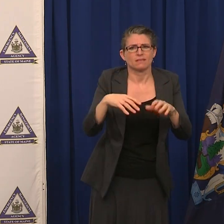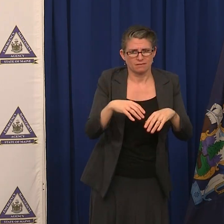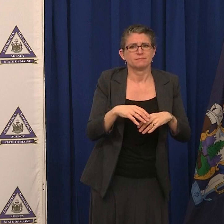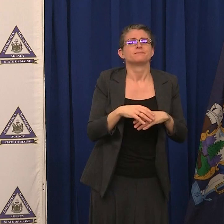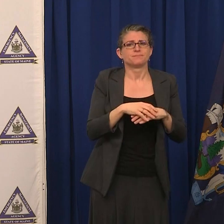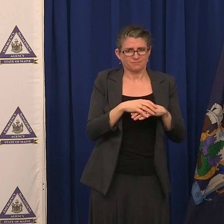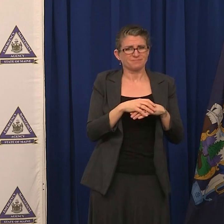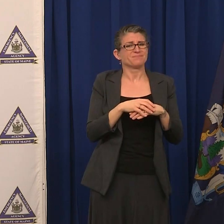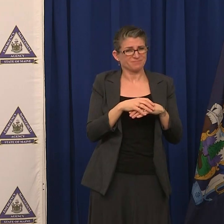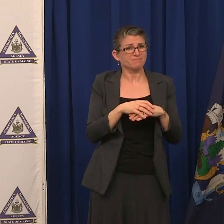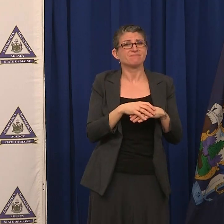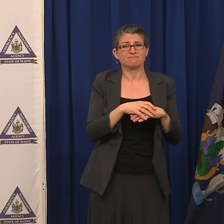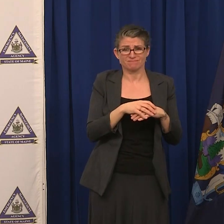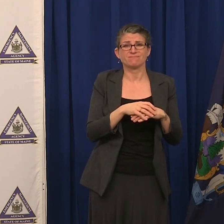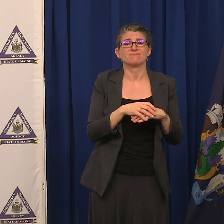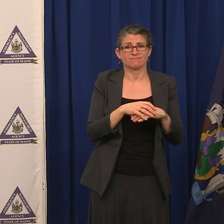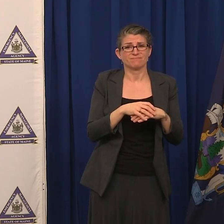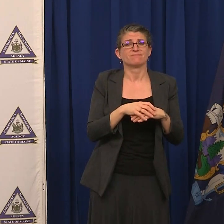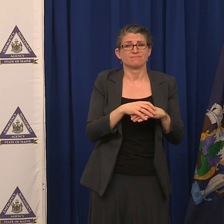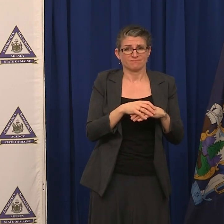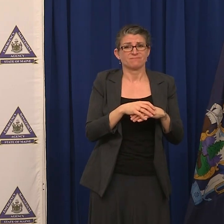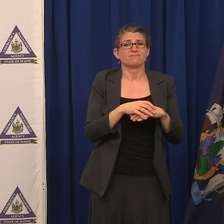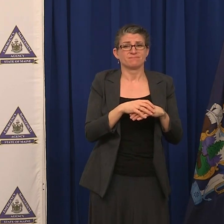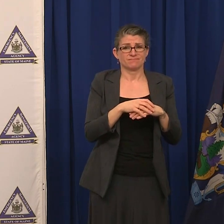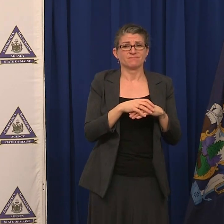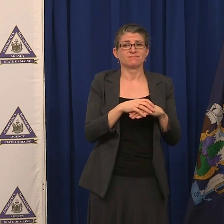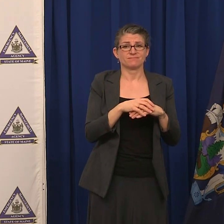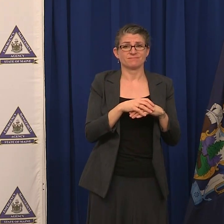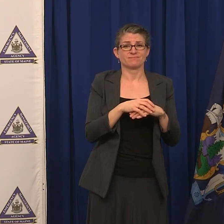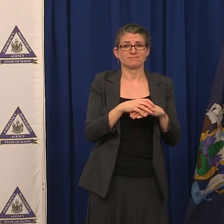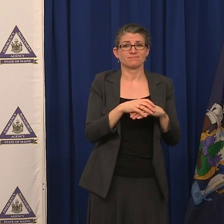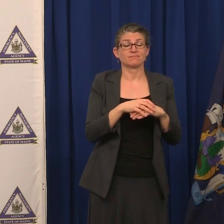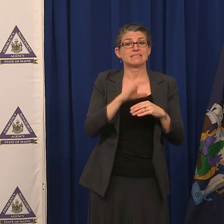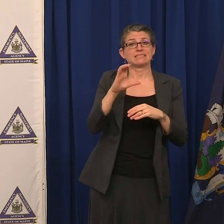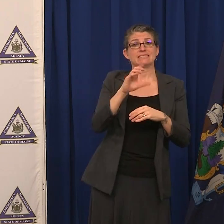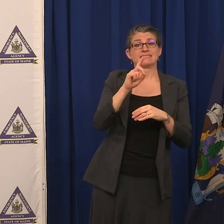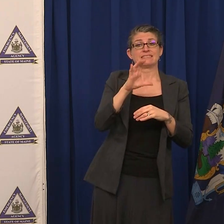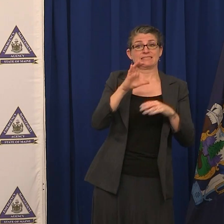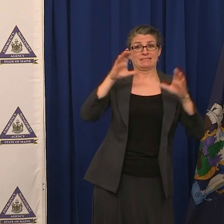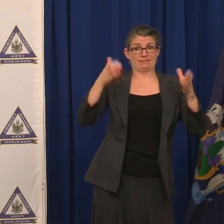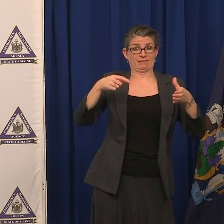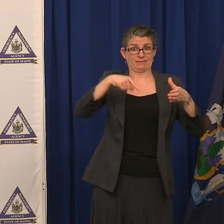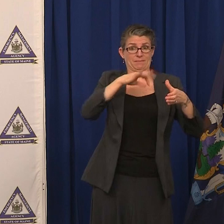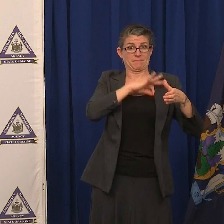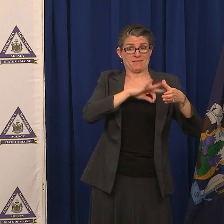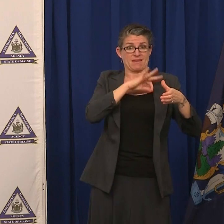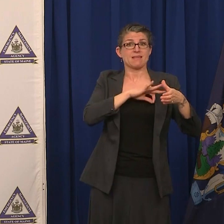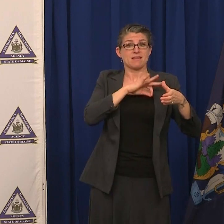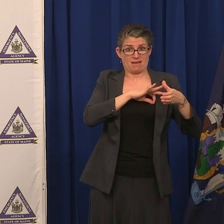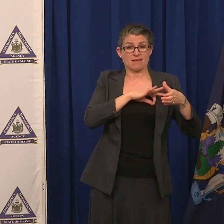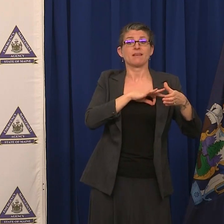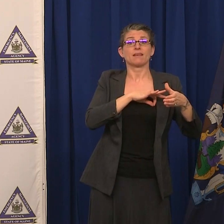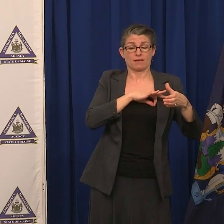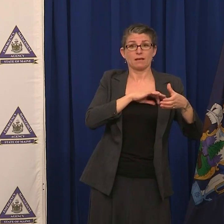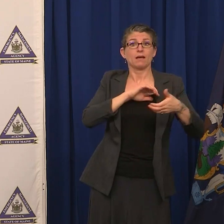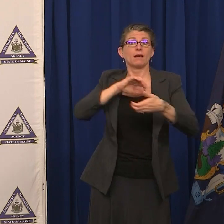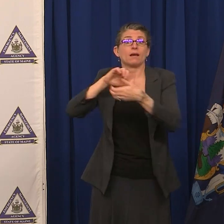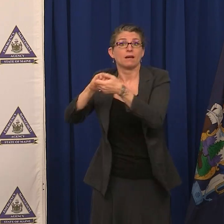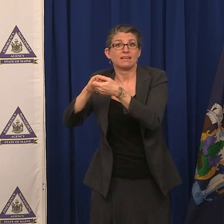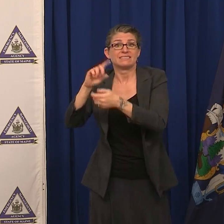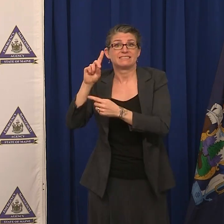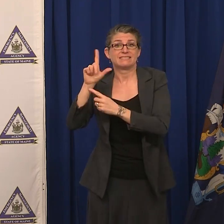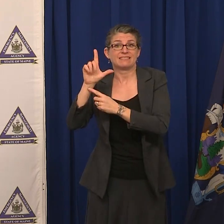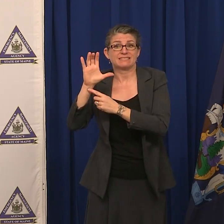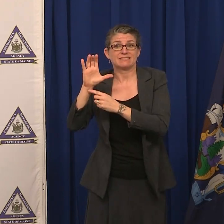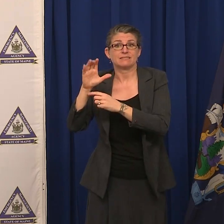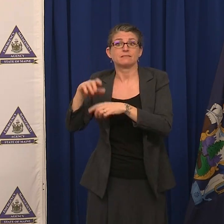Maine CDC and DLC really is designed to ensure that facilities have all the support they need to